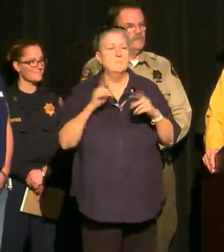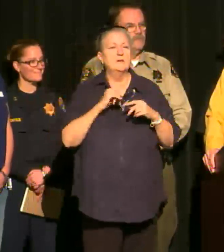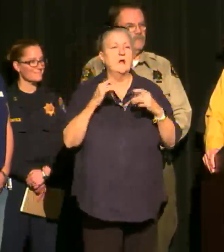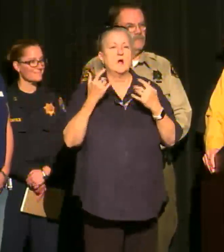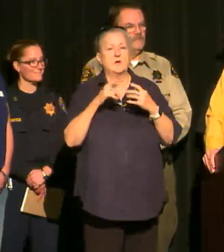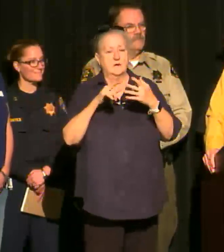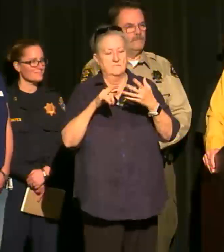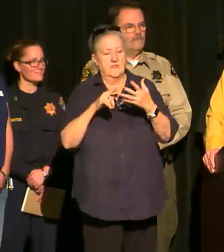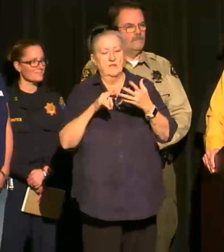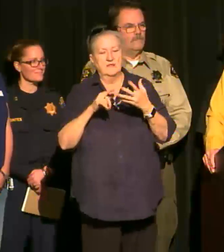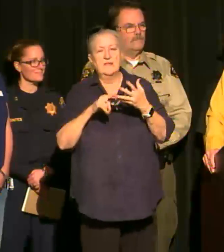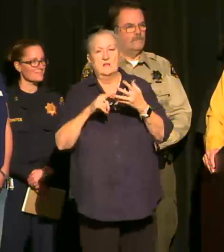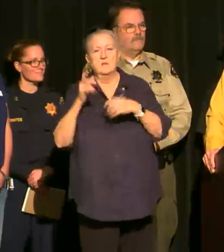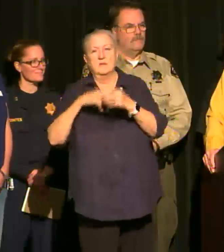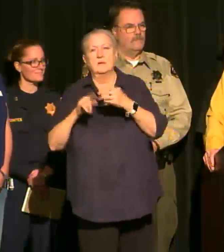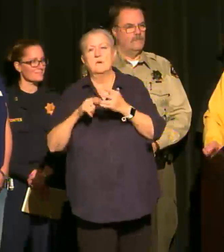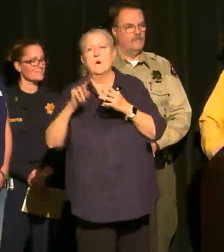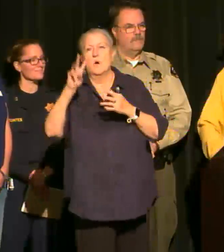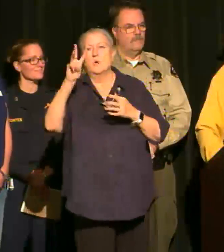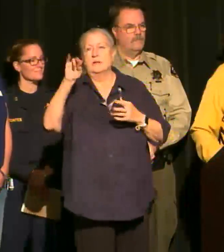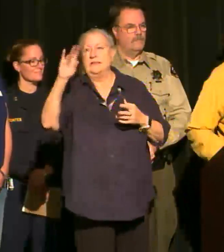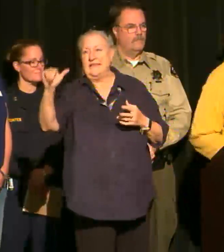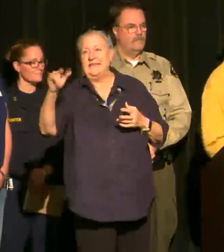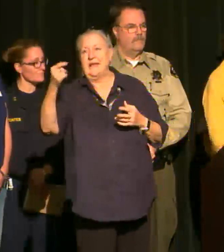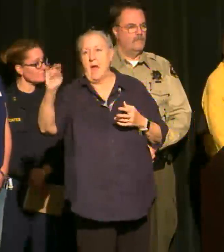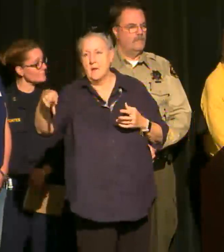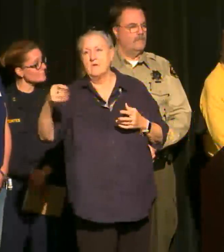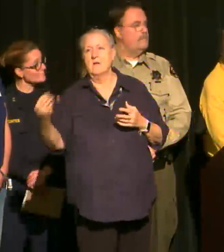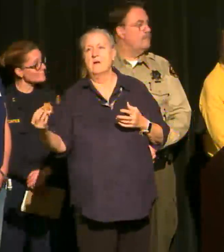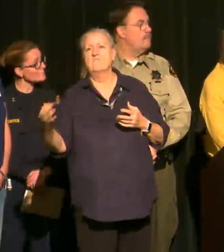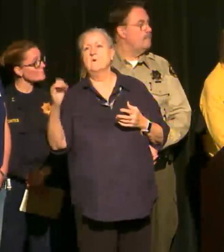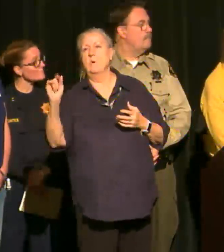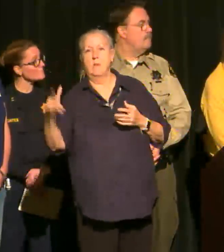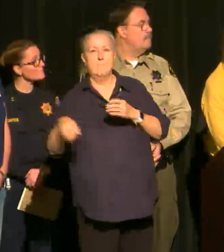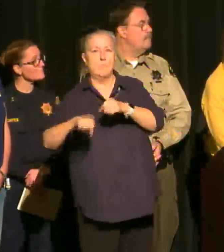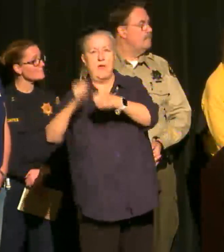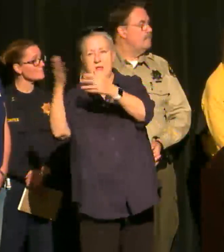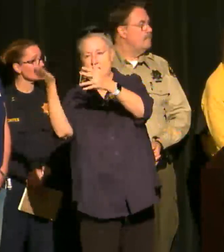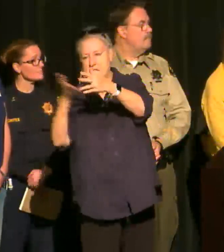now is the Windy Gap fuel break that we talked about, and you can see.